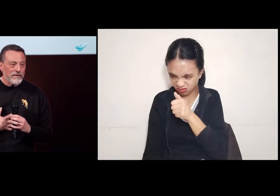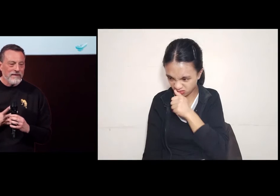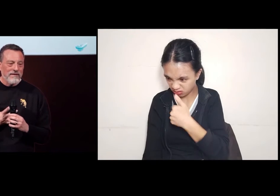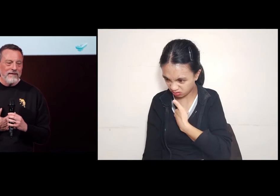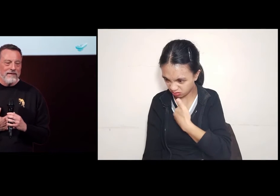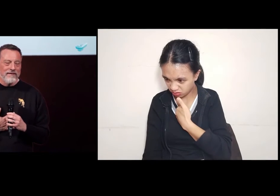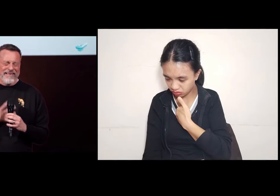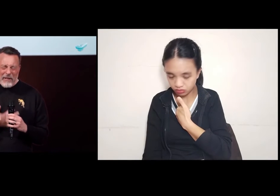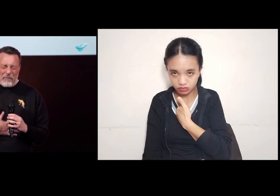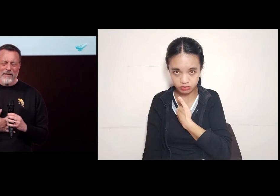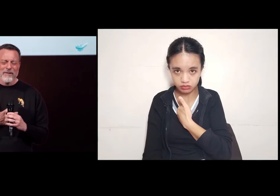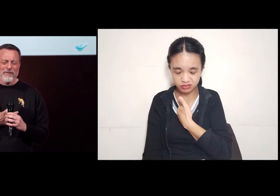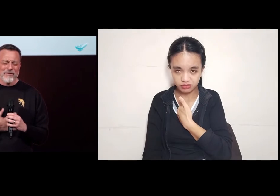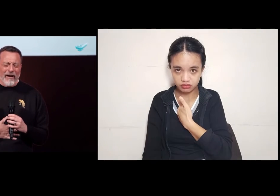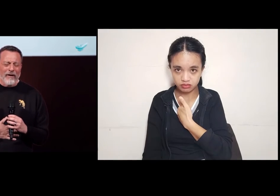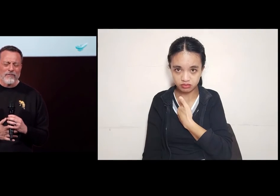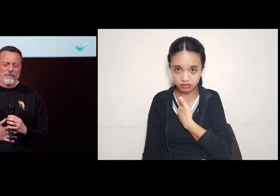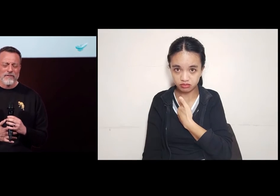yourself,